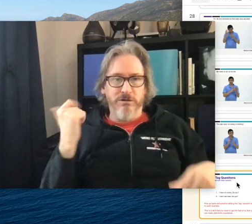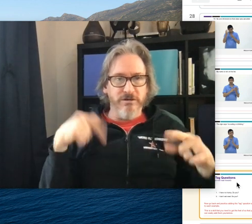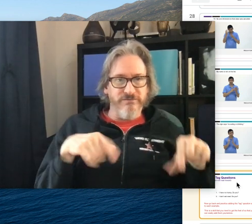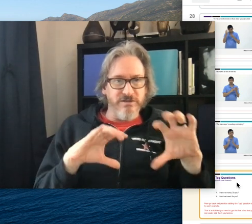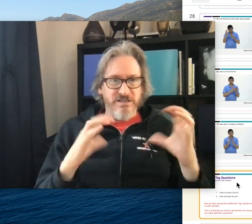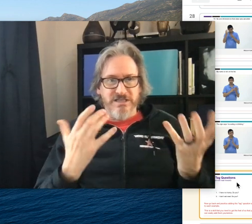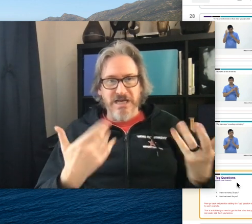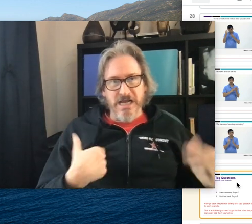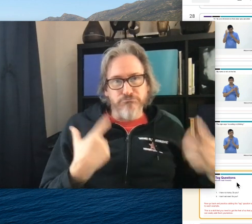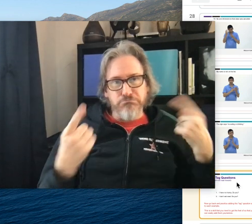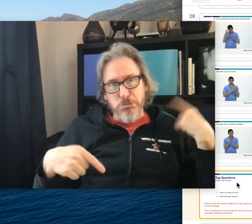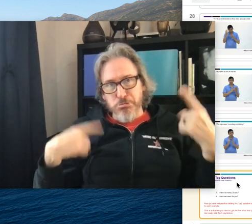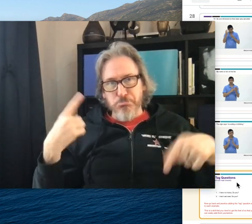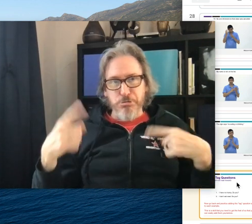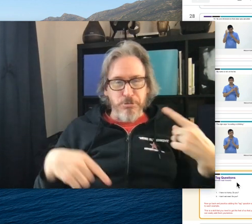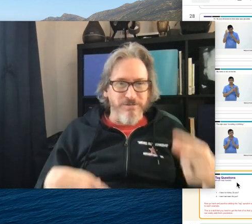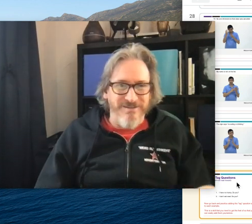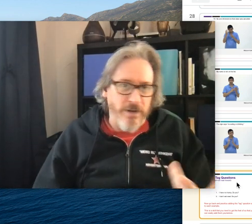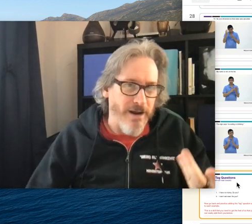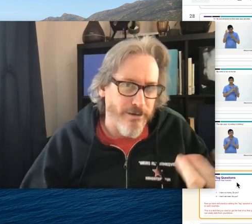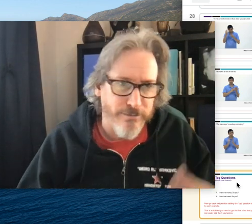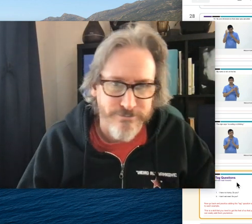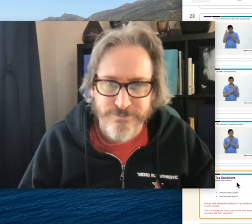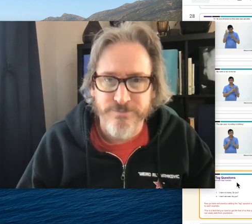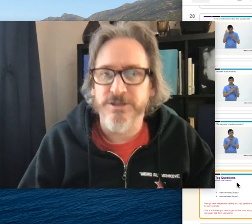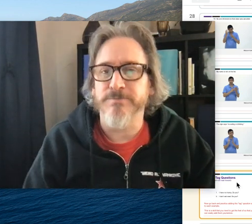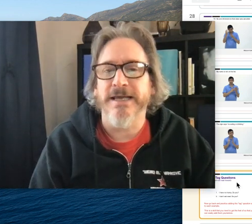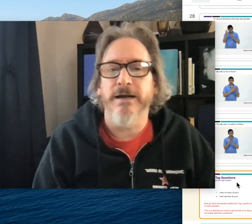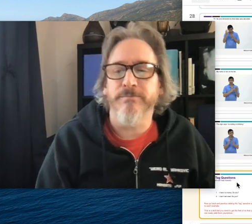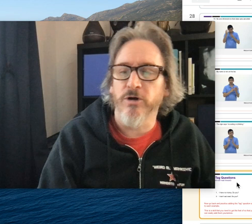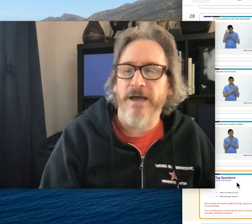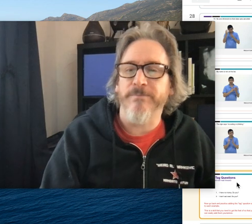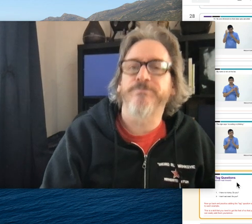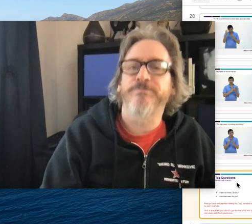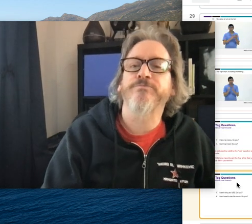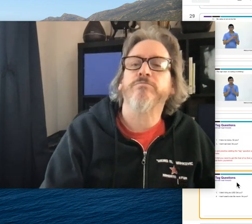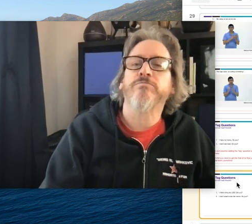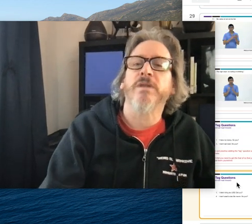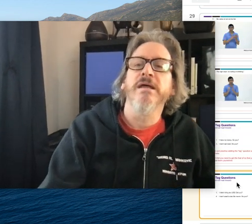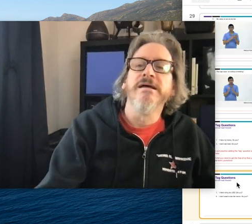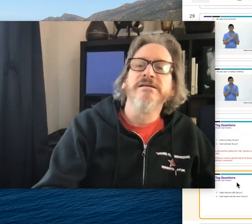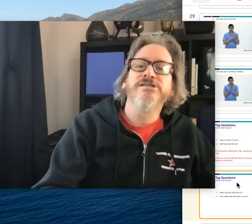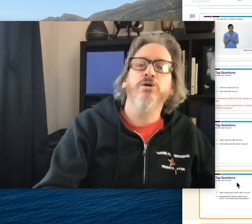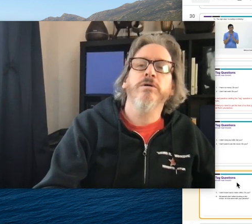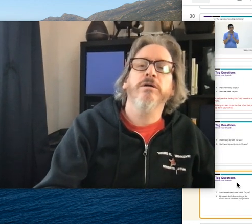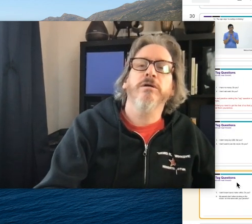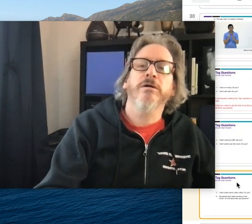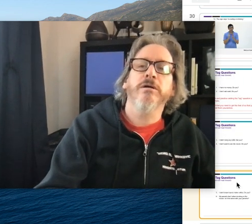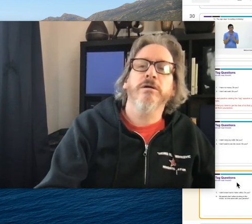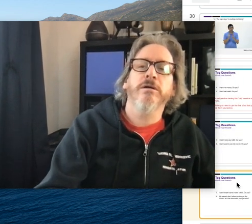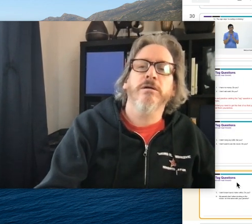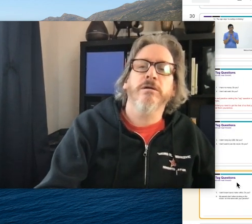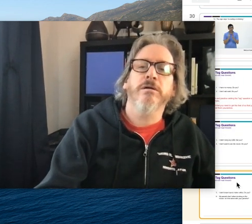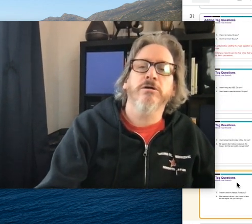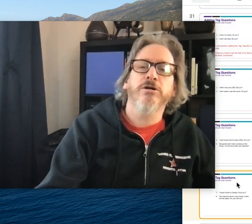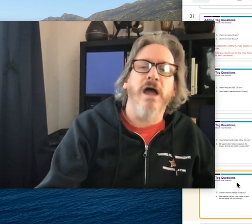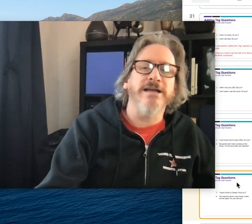I'm too good for this, Claire. I don't know. Let's make it up. Okay. So